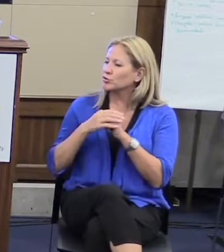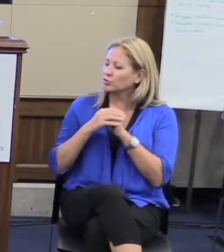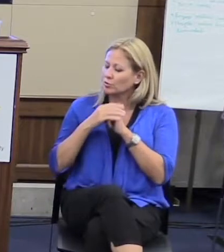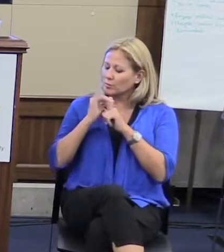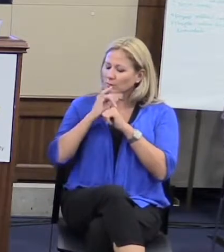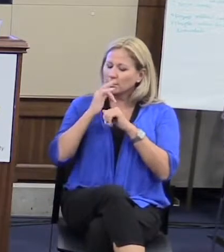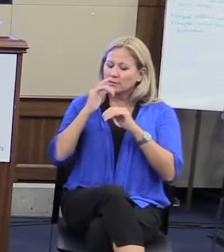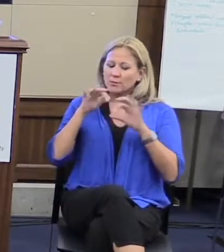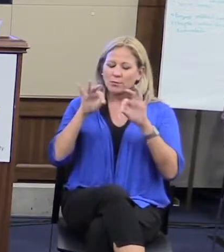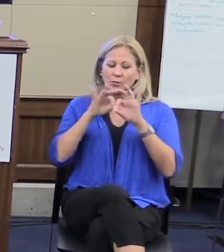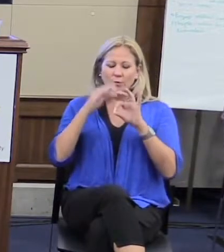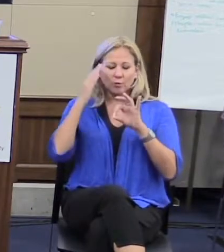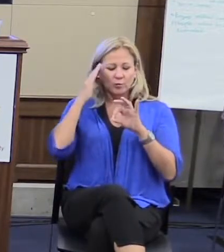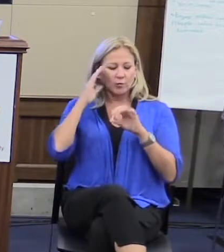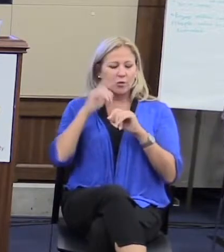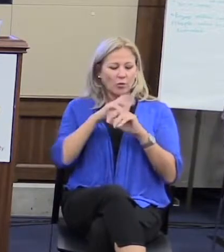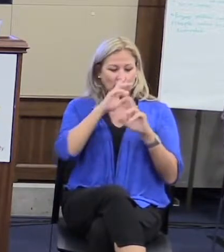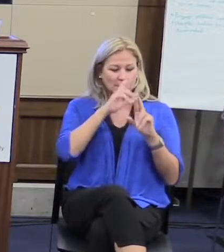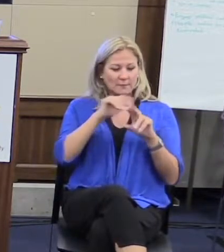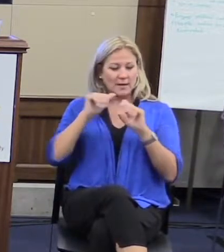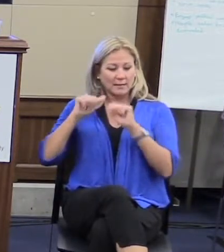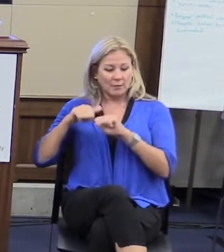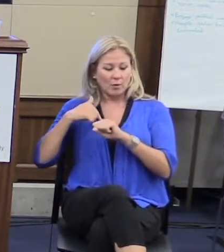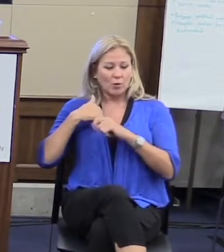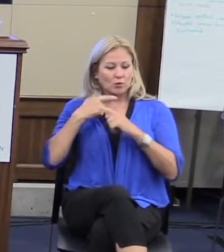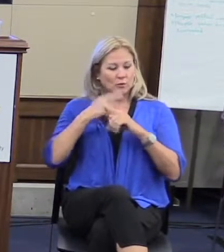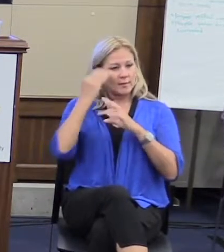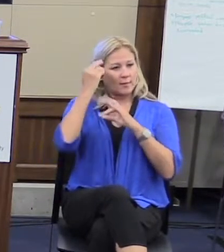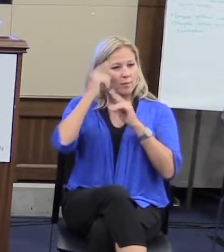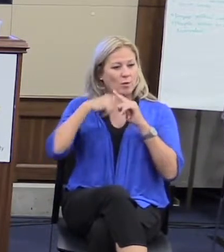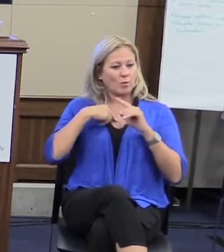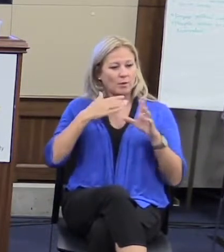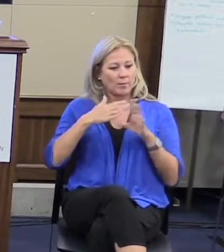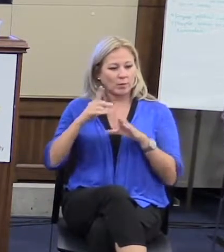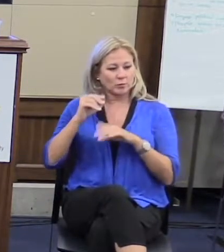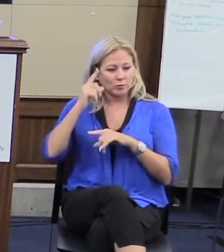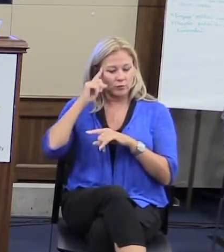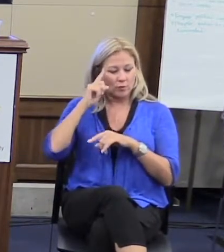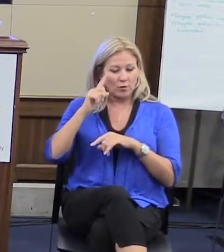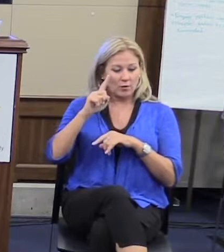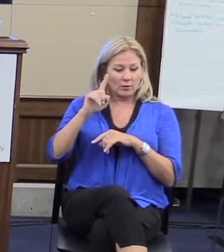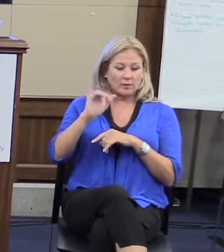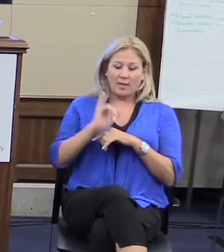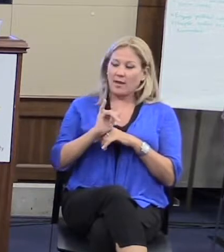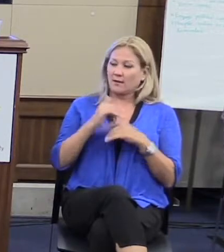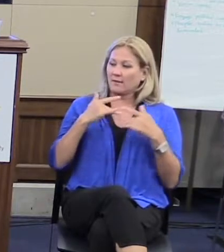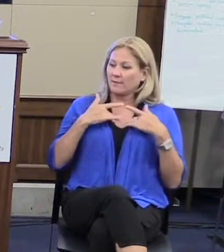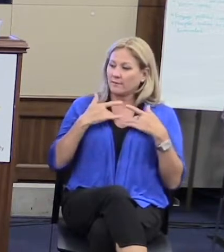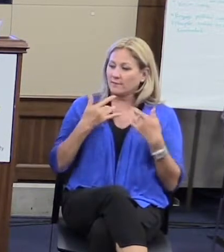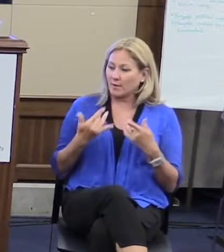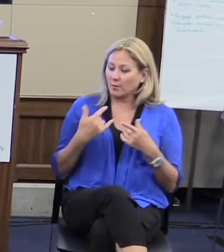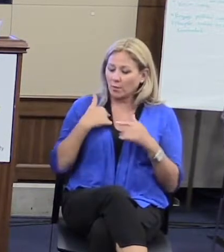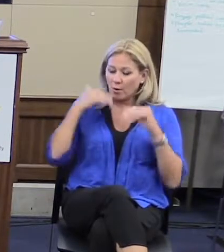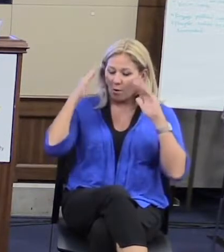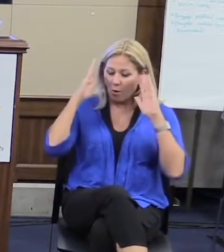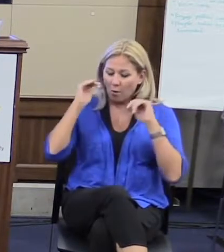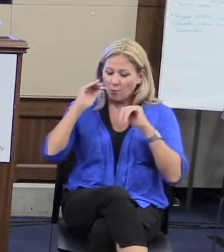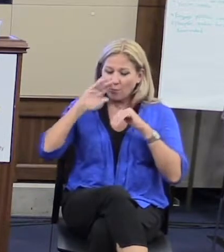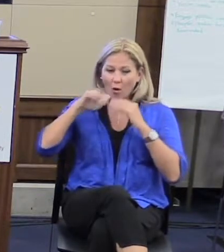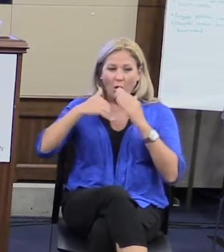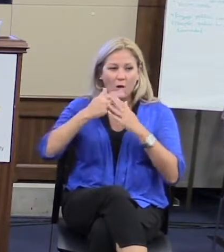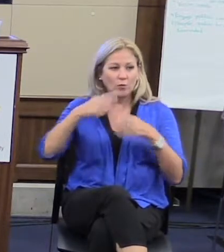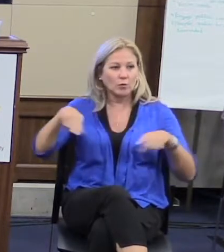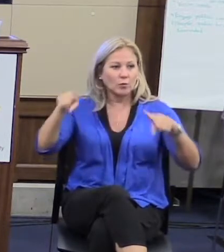that. I know that Respectability is already thinking about what we're going to do for the 30th anniversary. This is going to be a much bigger event next year. We hope all of you will be